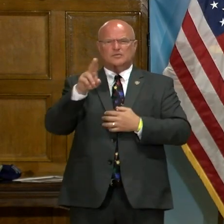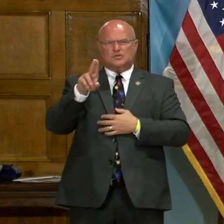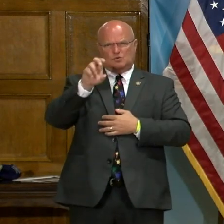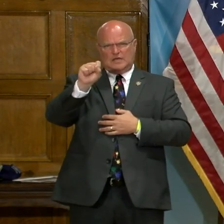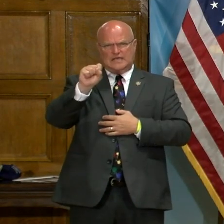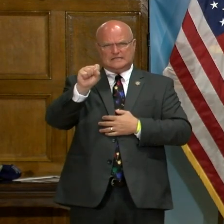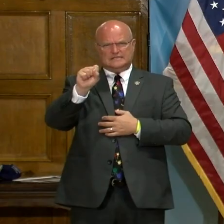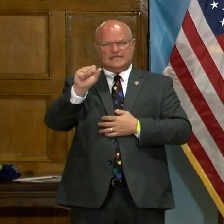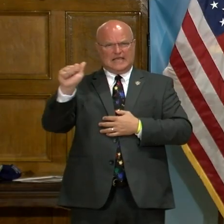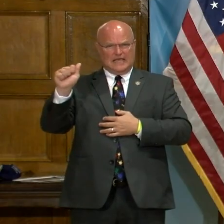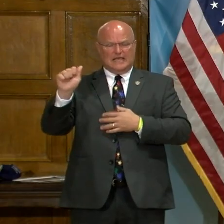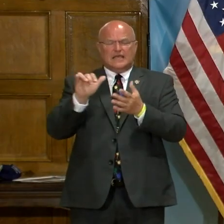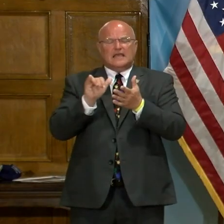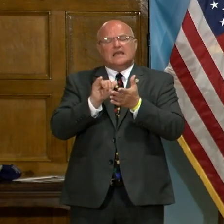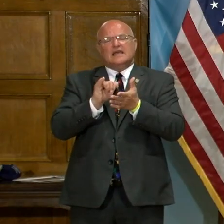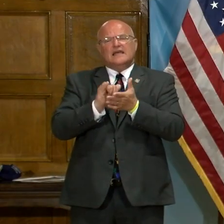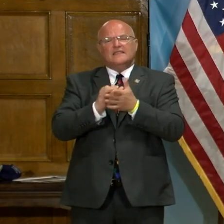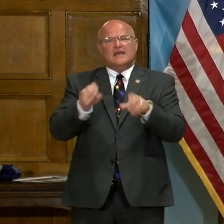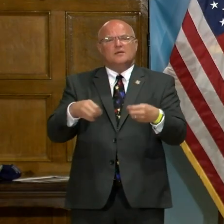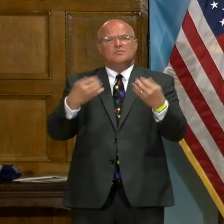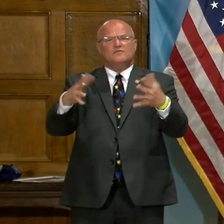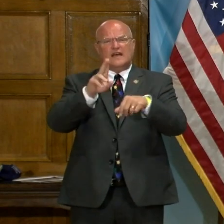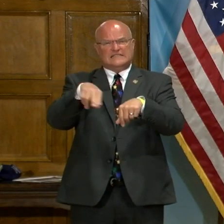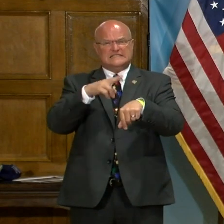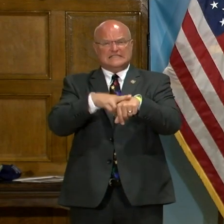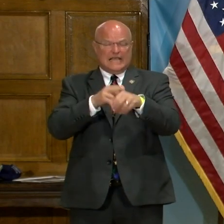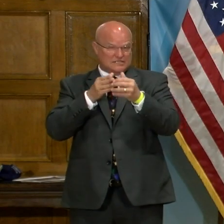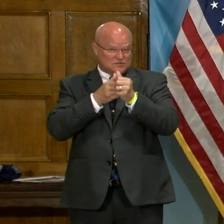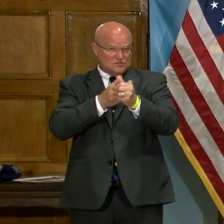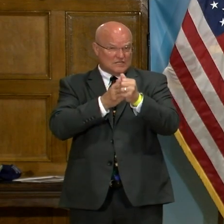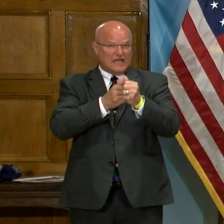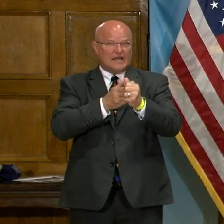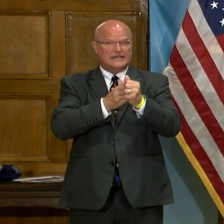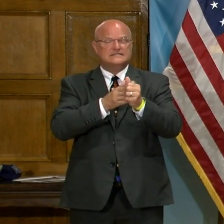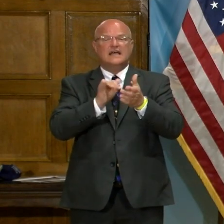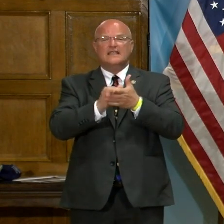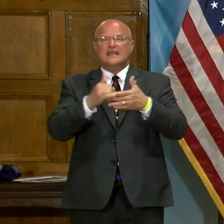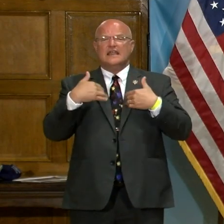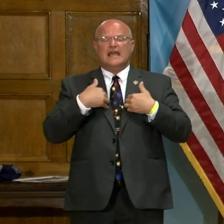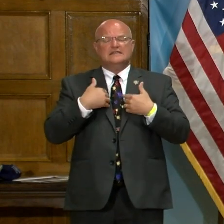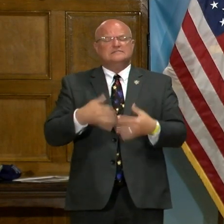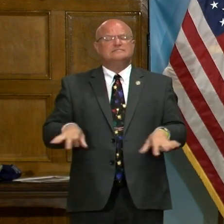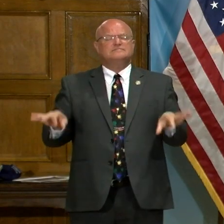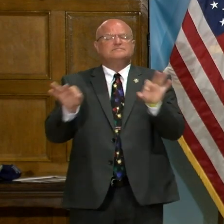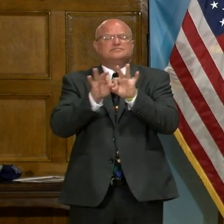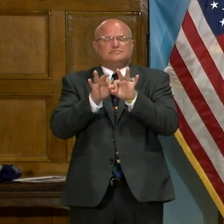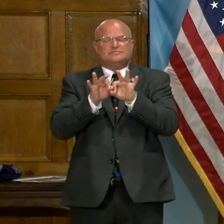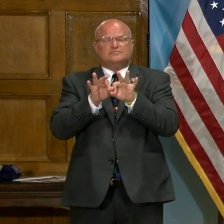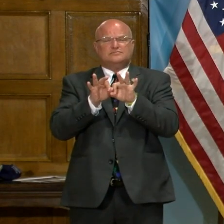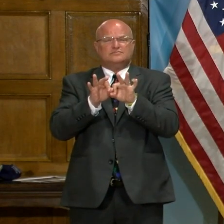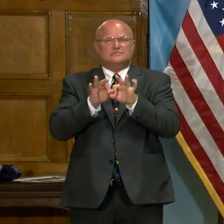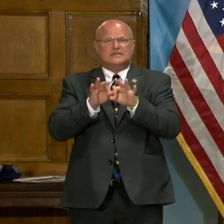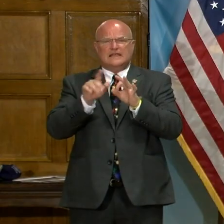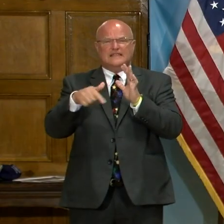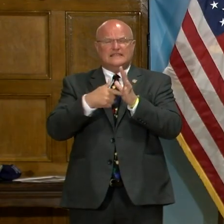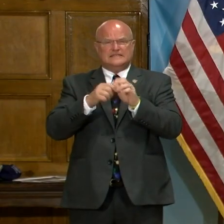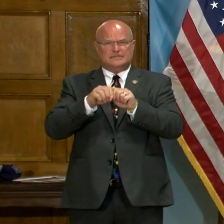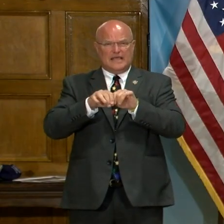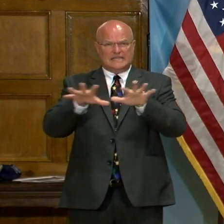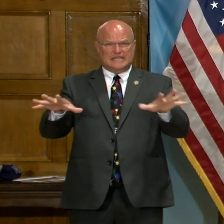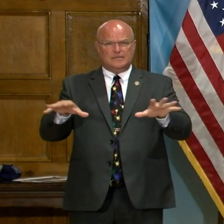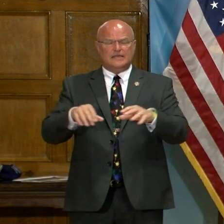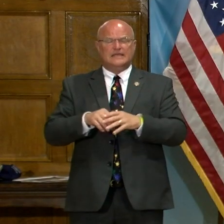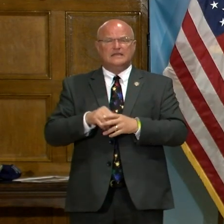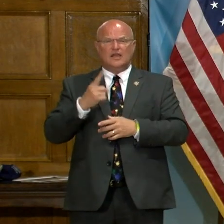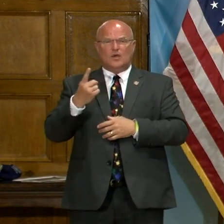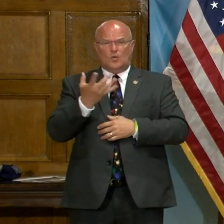departments in the United States of America that provides national guidance, that has such a critical role in this pandemic. And one